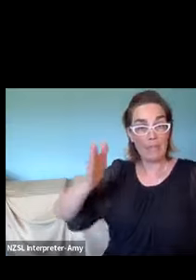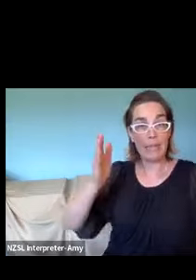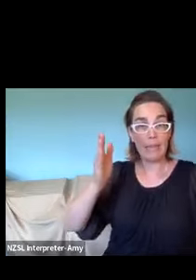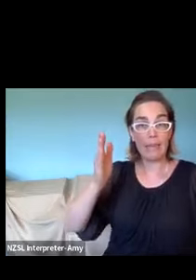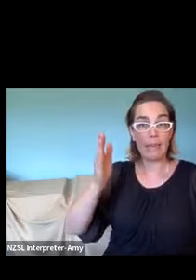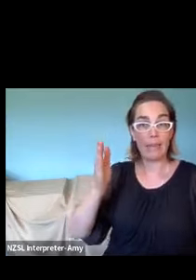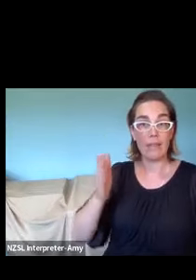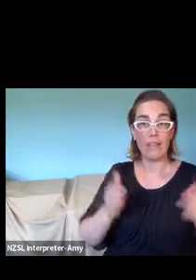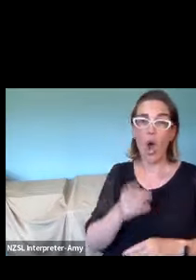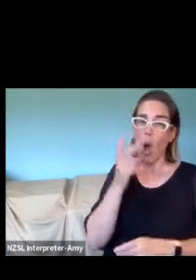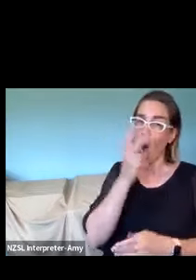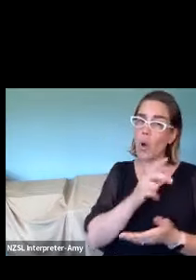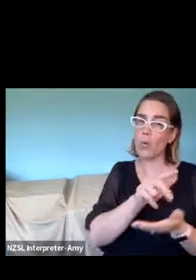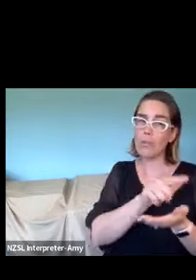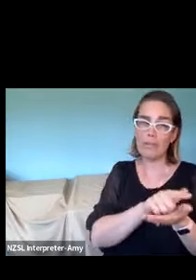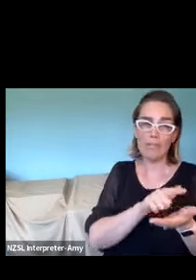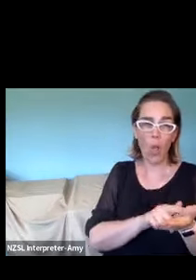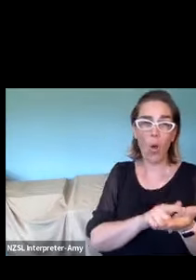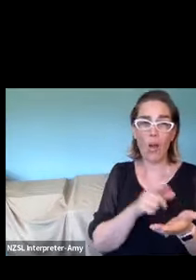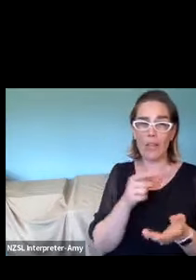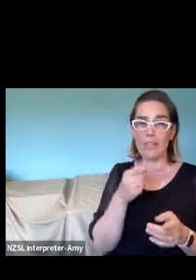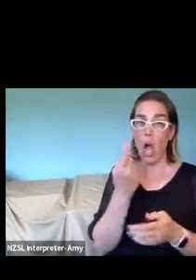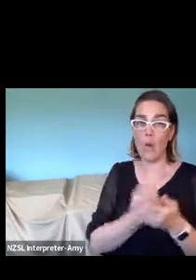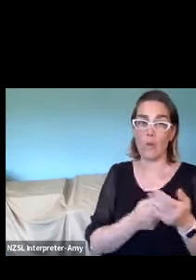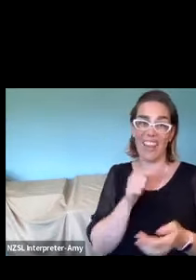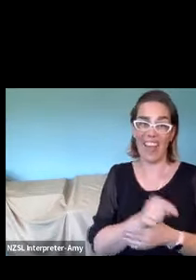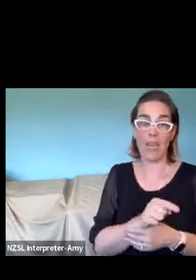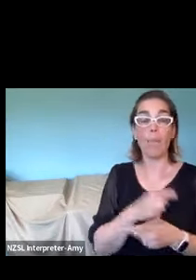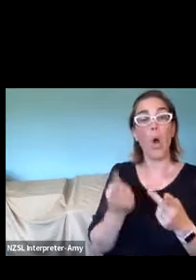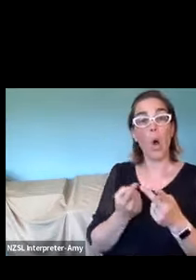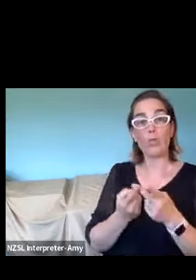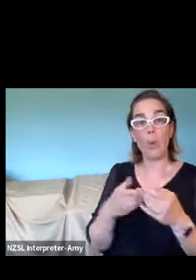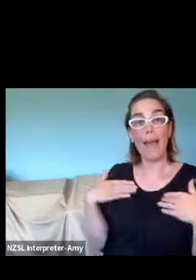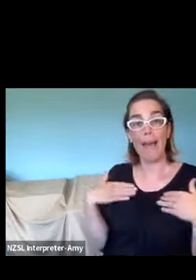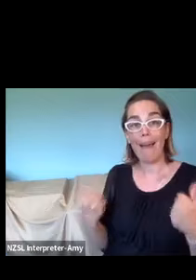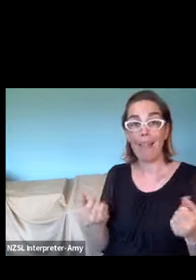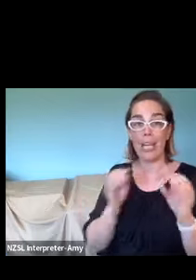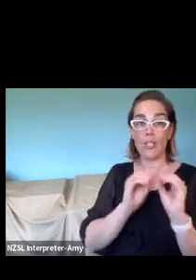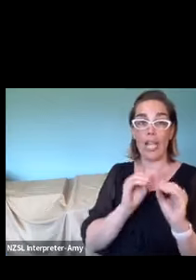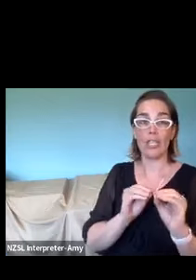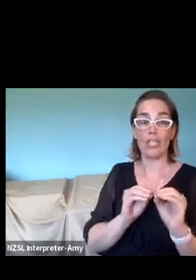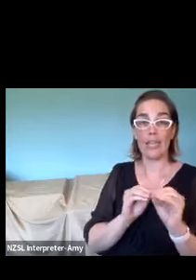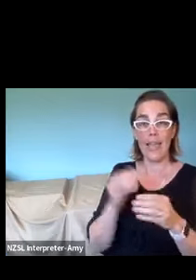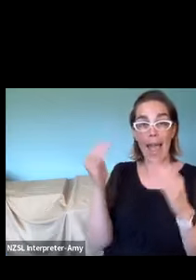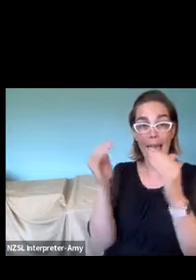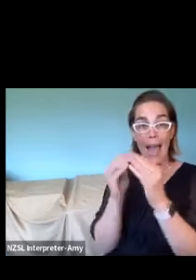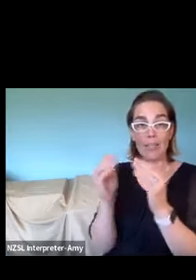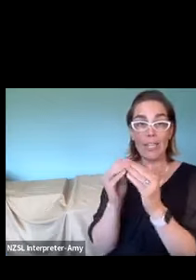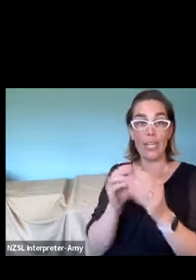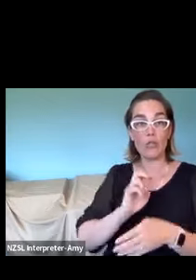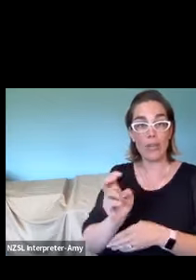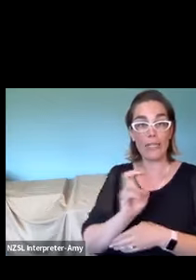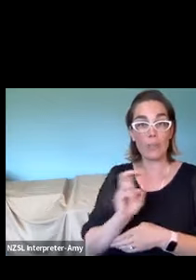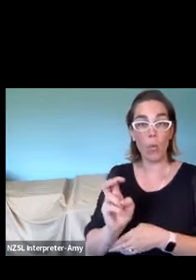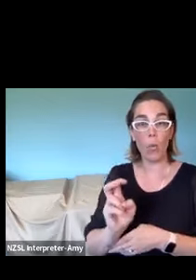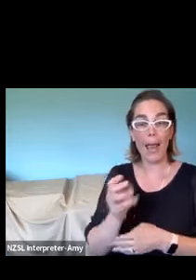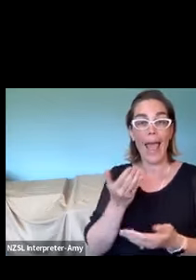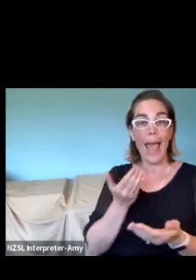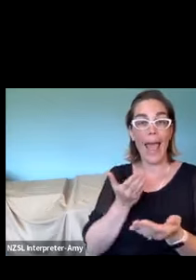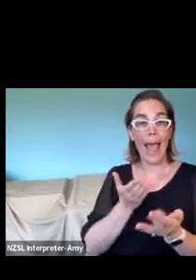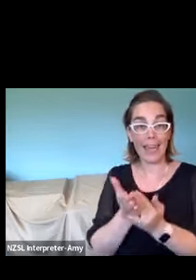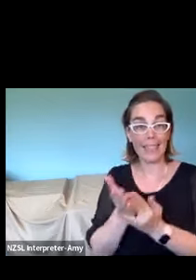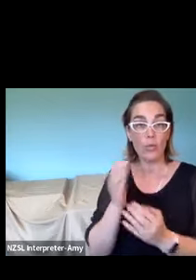outdated laws do, but also to health, education, housing, transport, information and communications, goods and